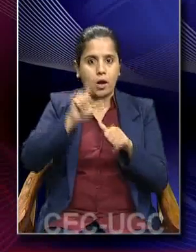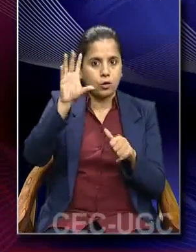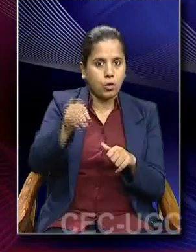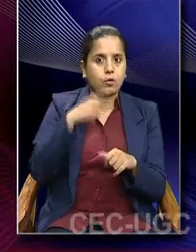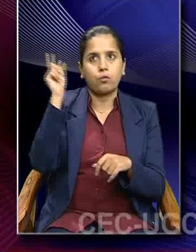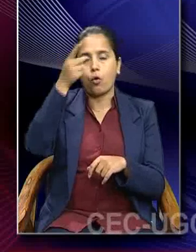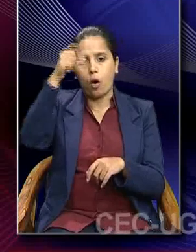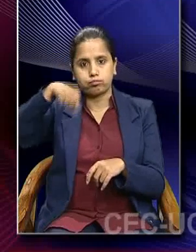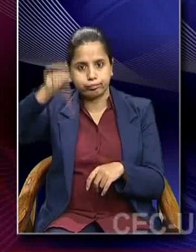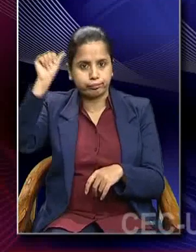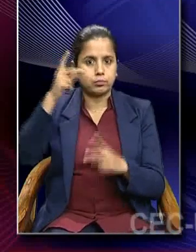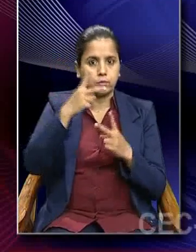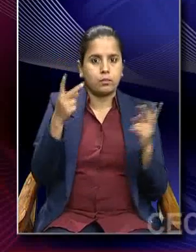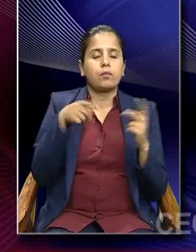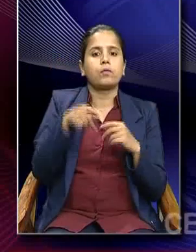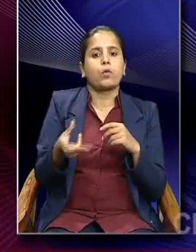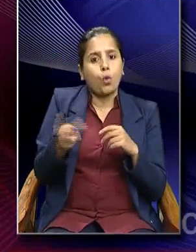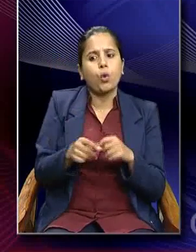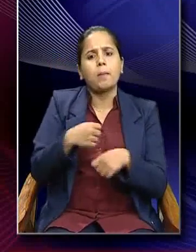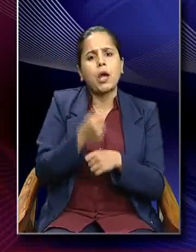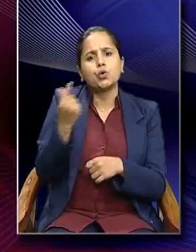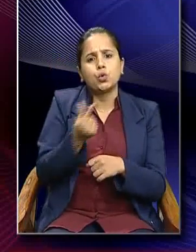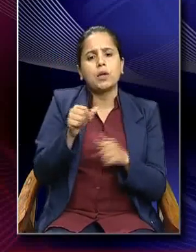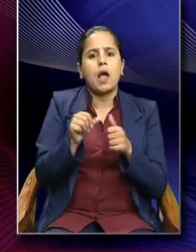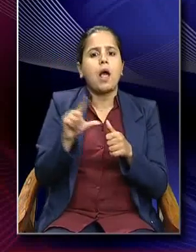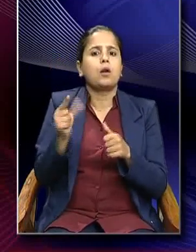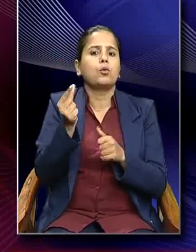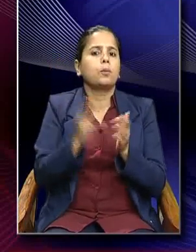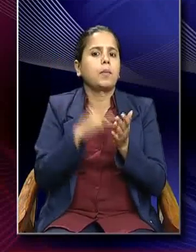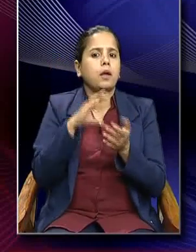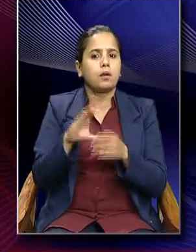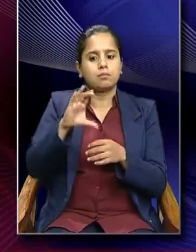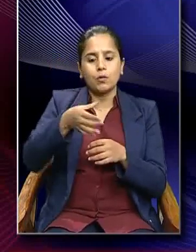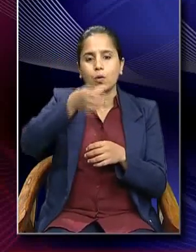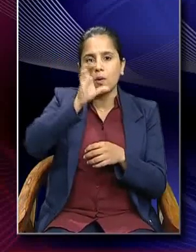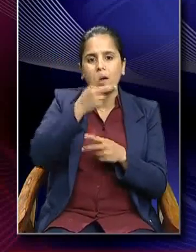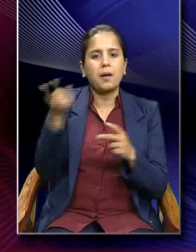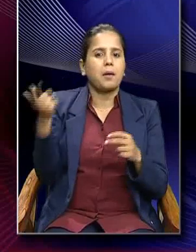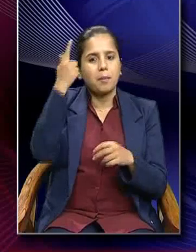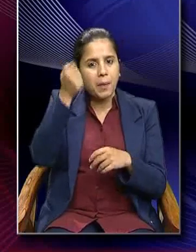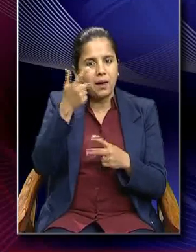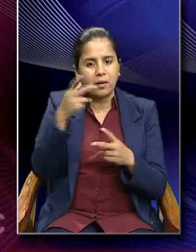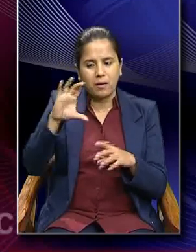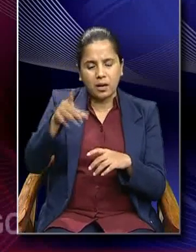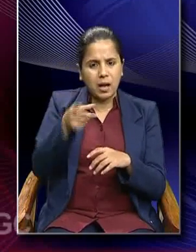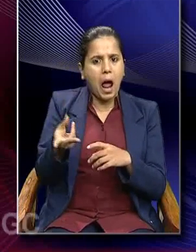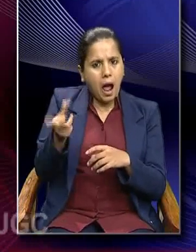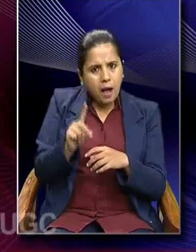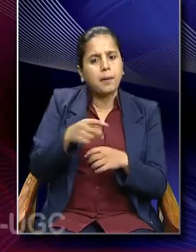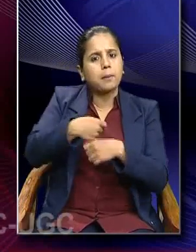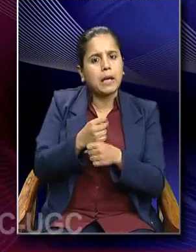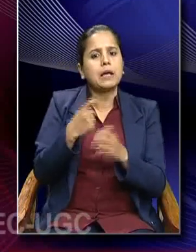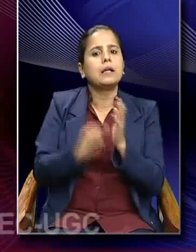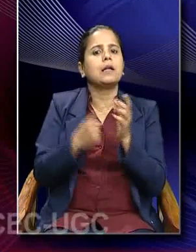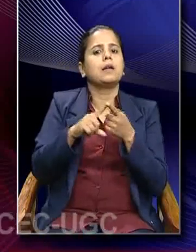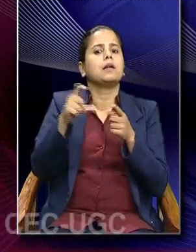off fans, etc. Recycling of aluminium cans. This can also be included. Now, this kind